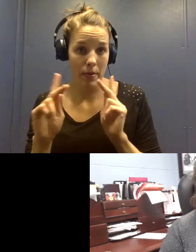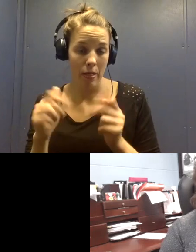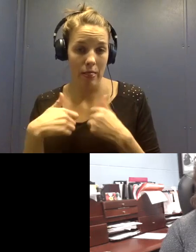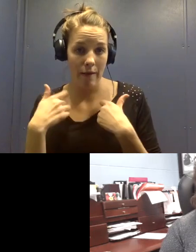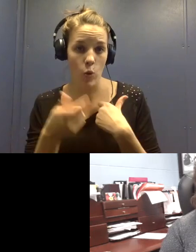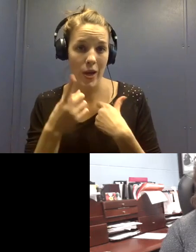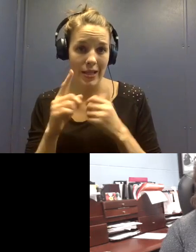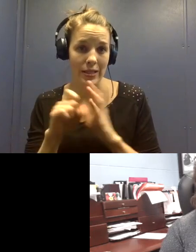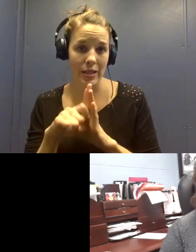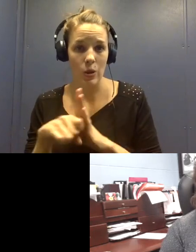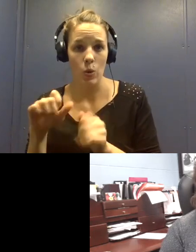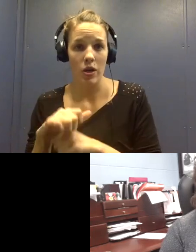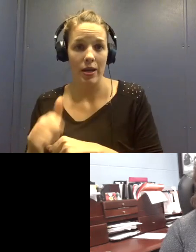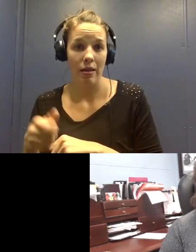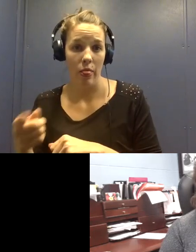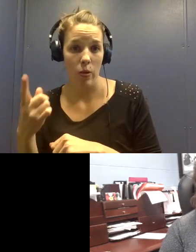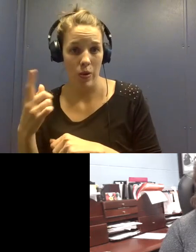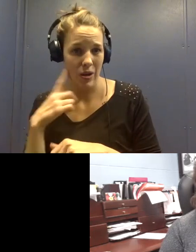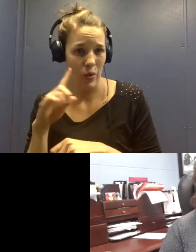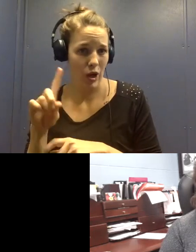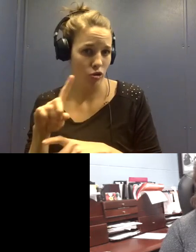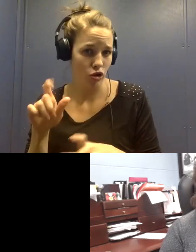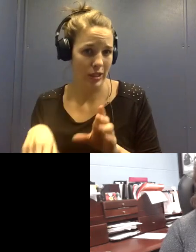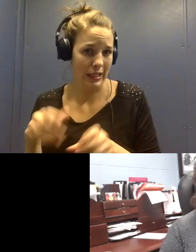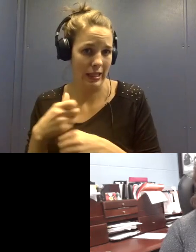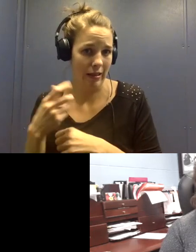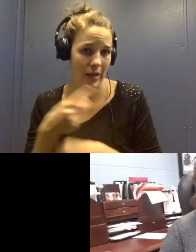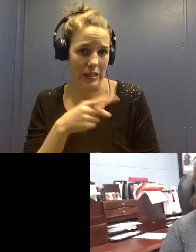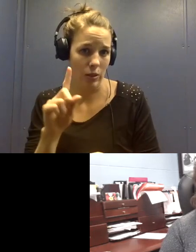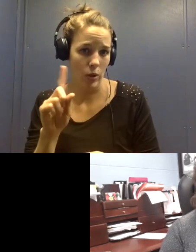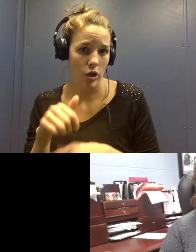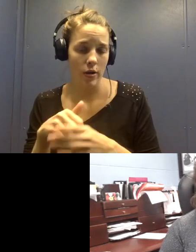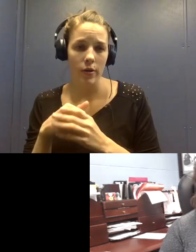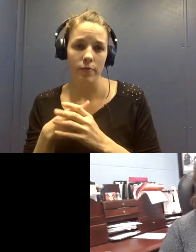state and work in another. Where should they get their vaccine?